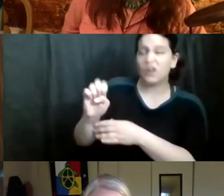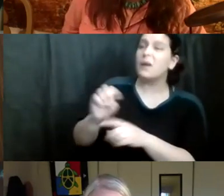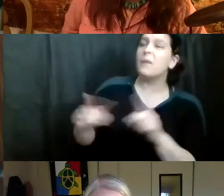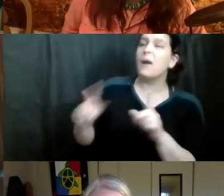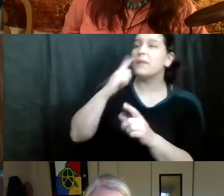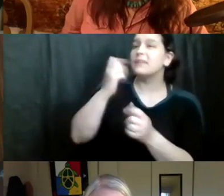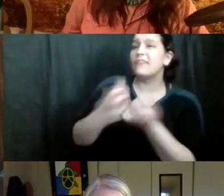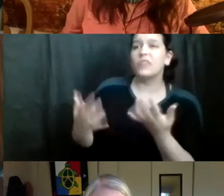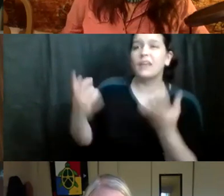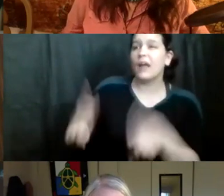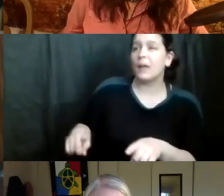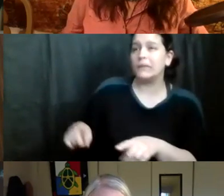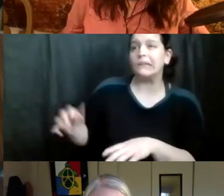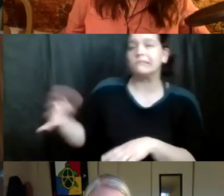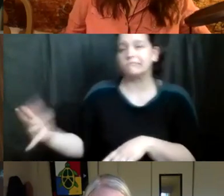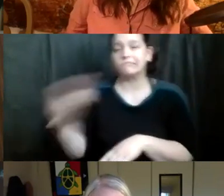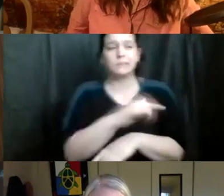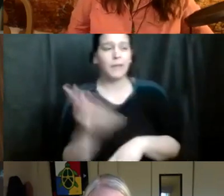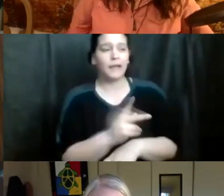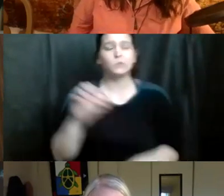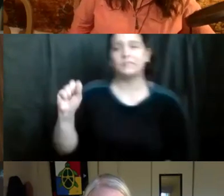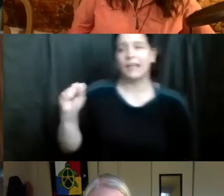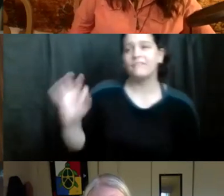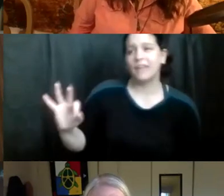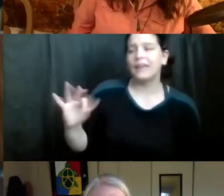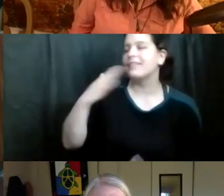Rachelle. Thank you for joining us tonight. Mm-hmm.